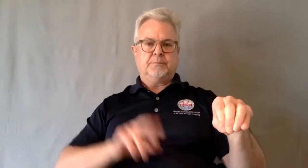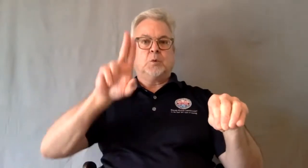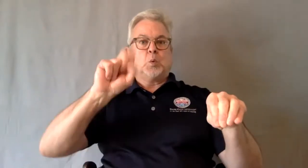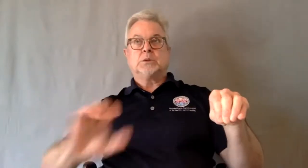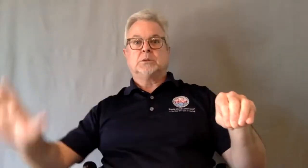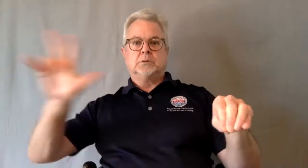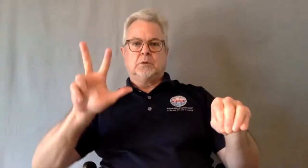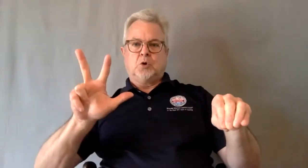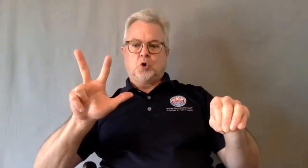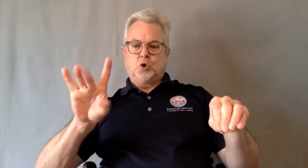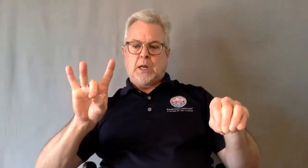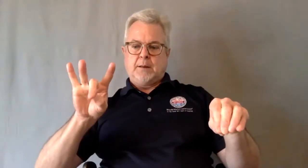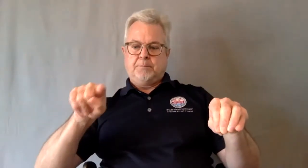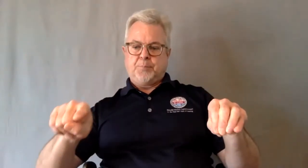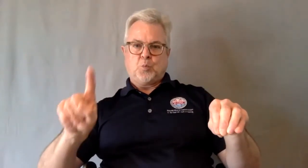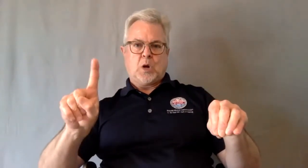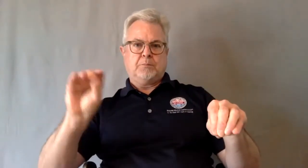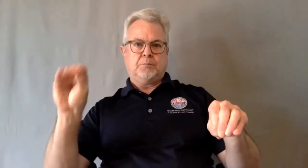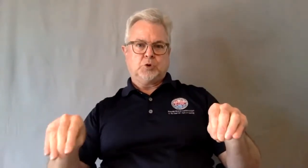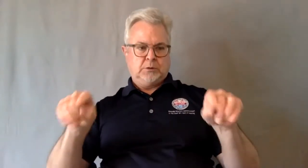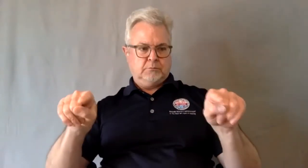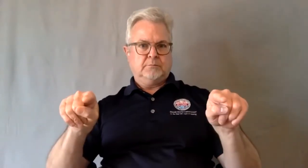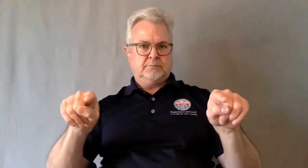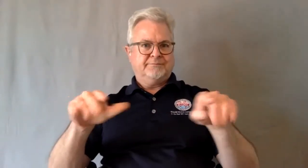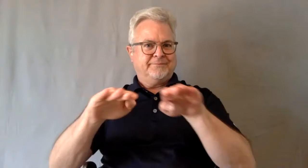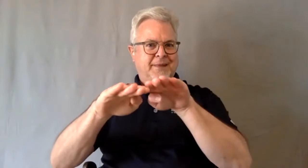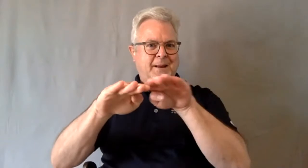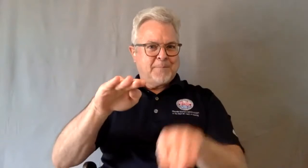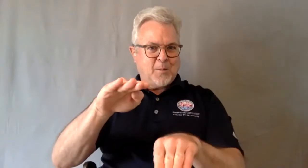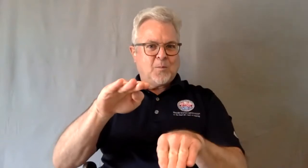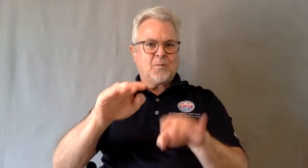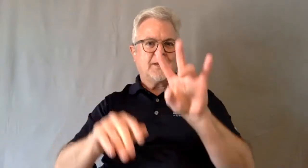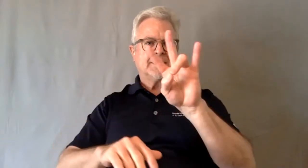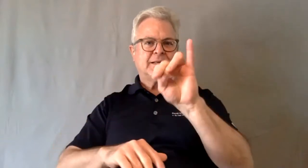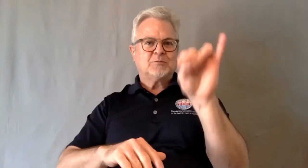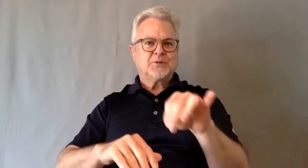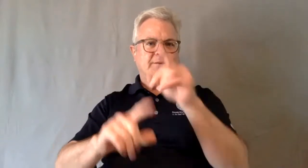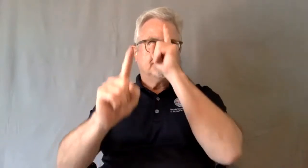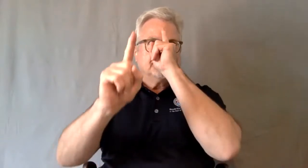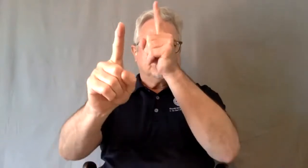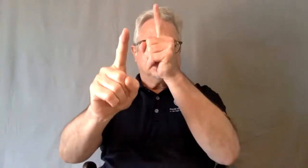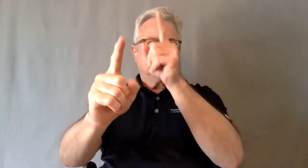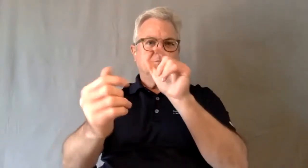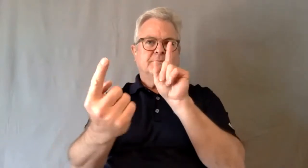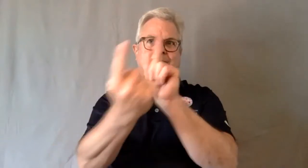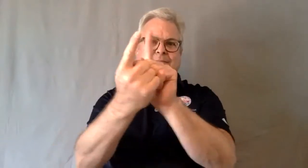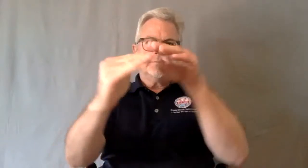at 49%, and the US is at 38%. So the US is this, both of